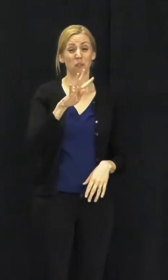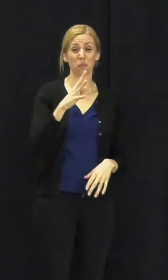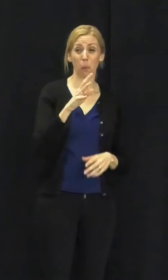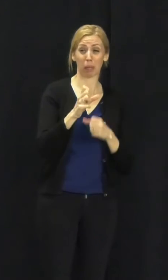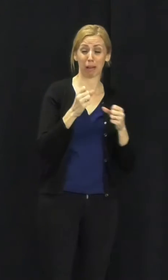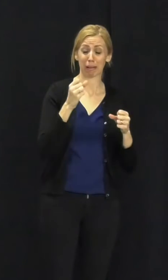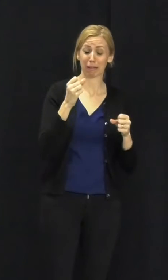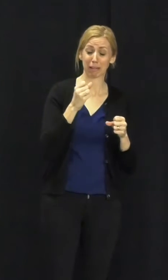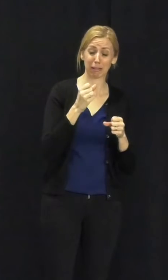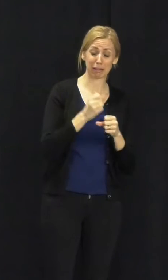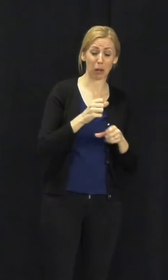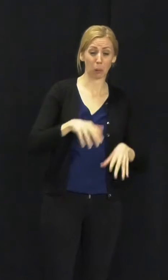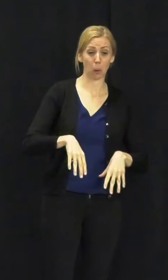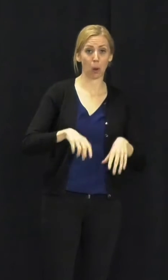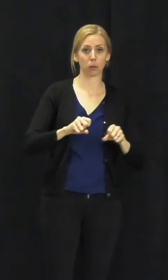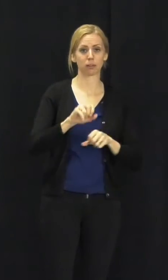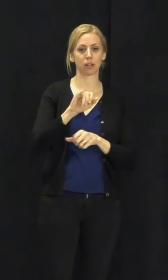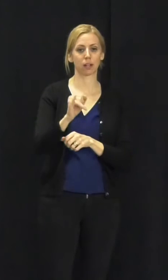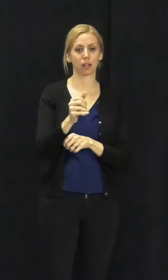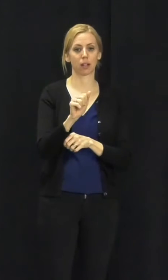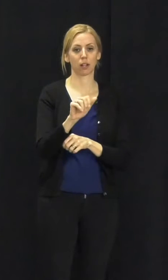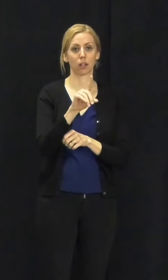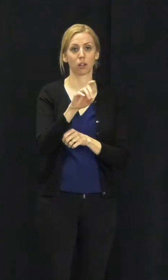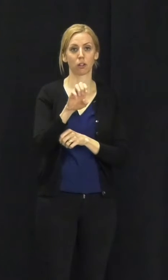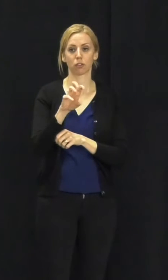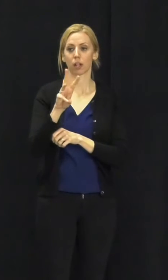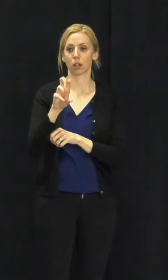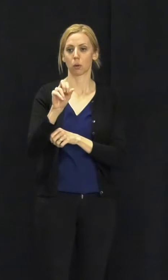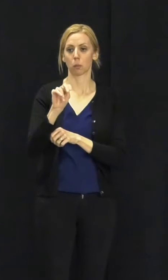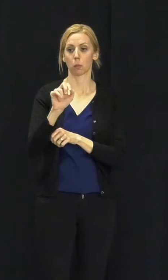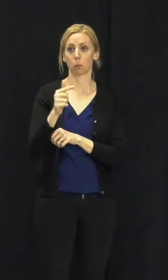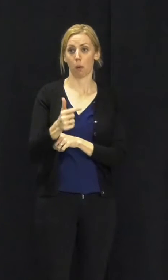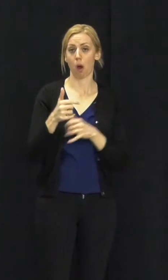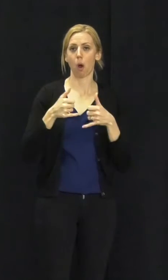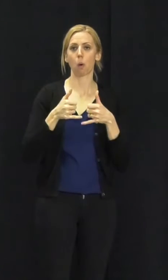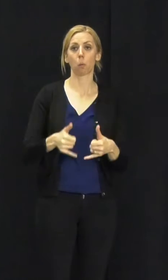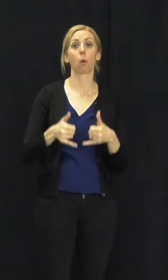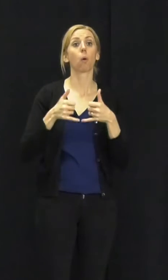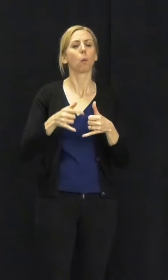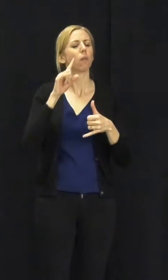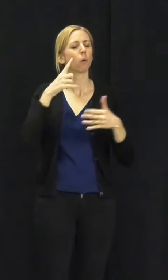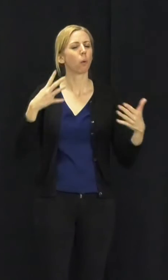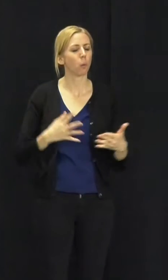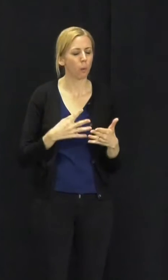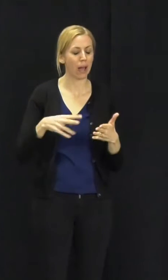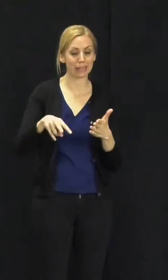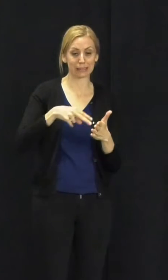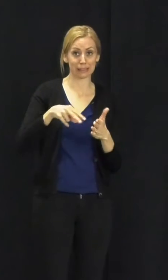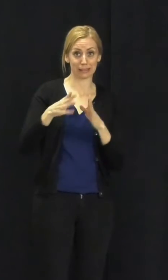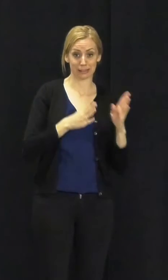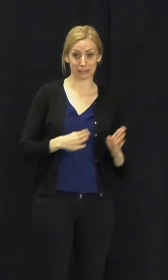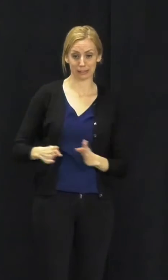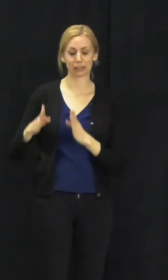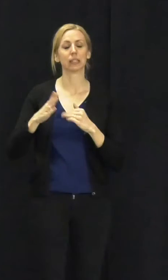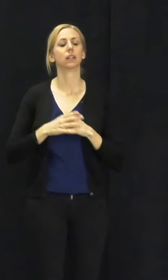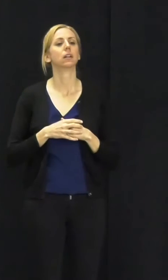for pools of money that are, for the most part, flat or shrinking. But I do want to acknowledge that